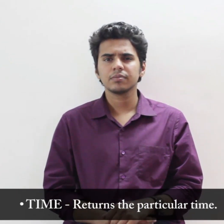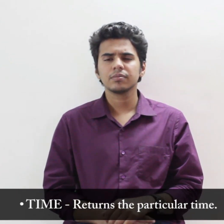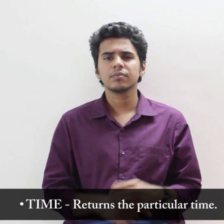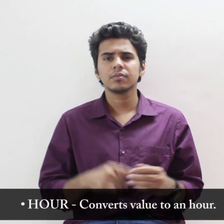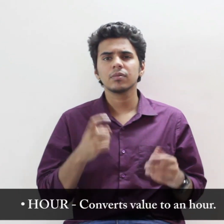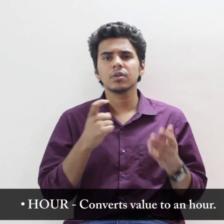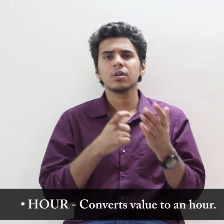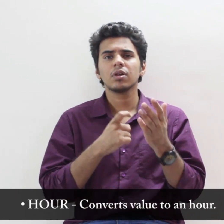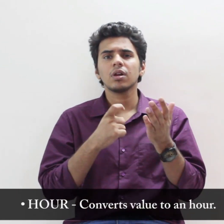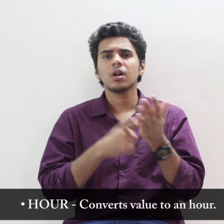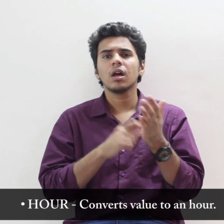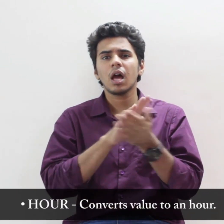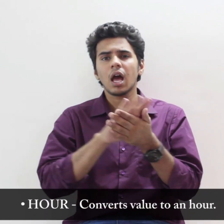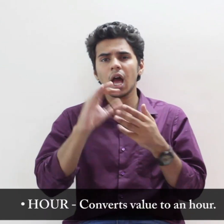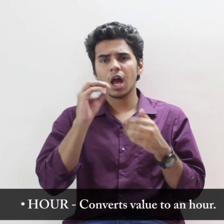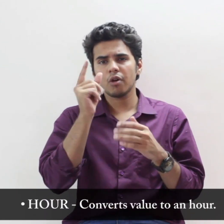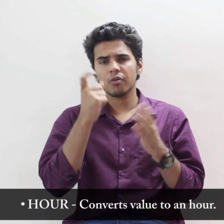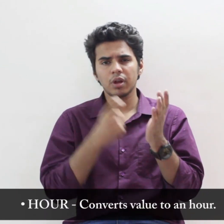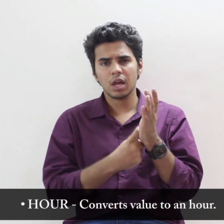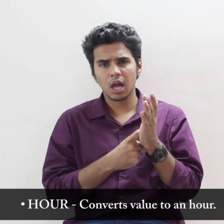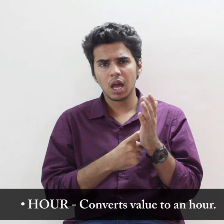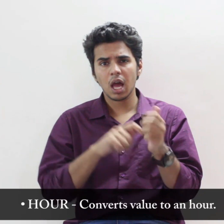Hour converts value to an hour.